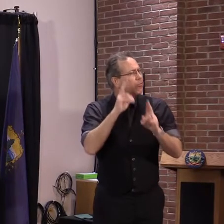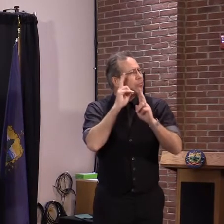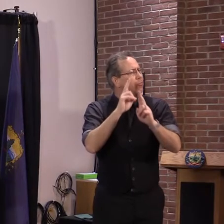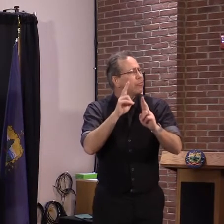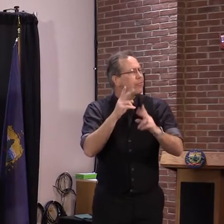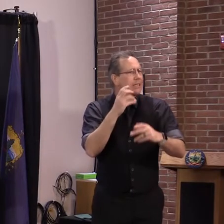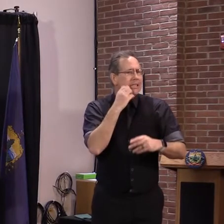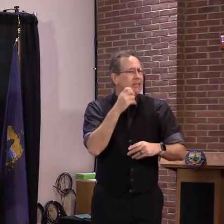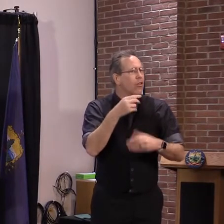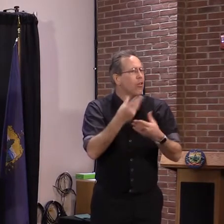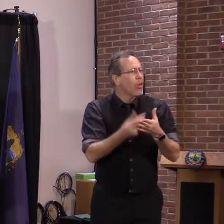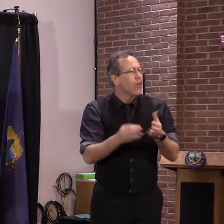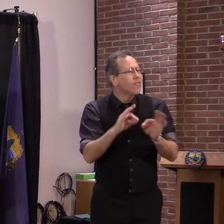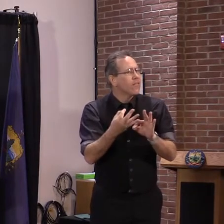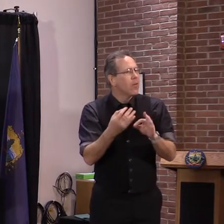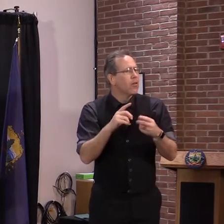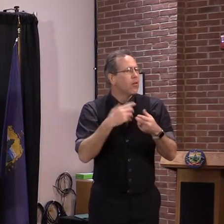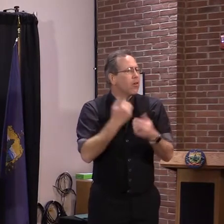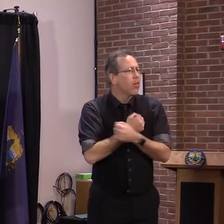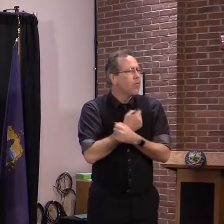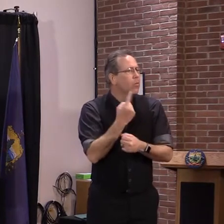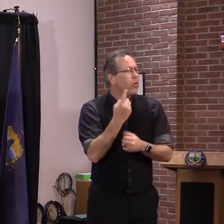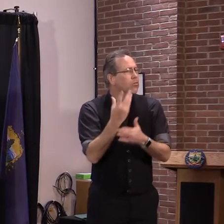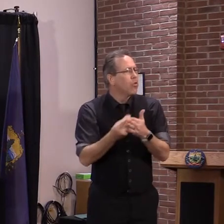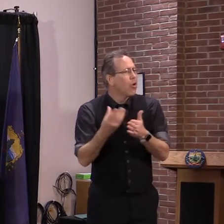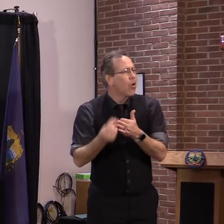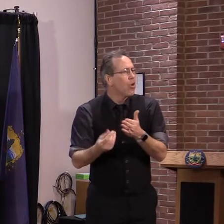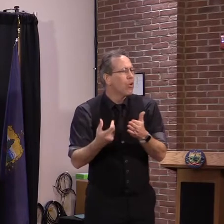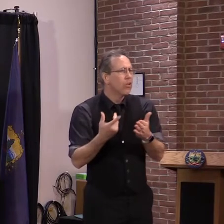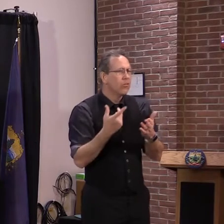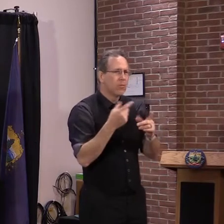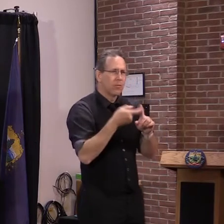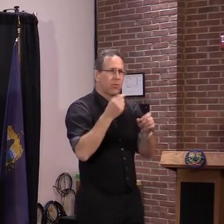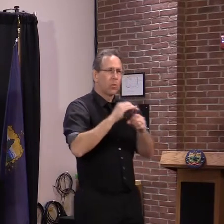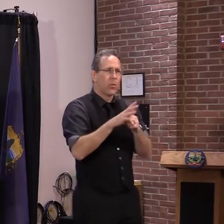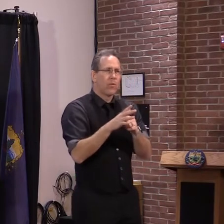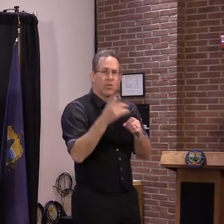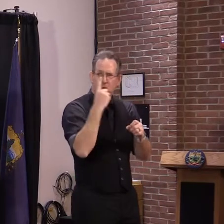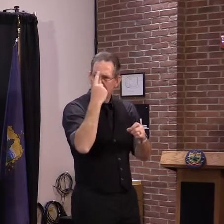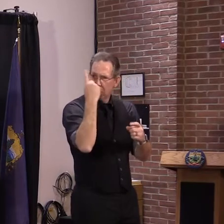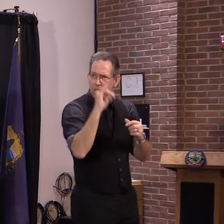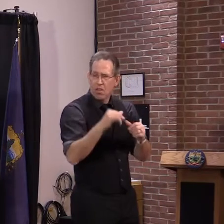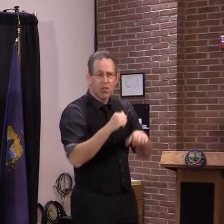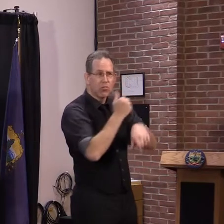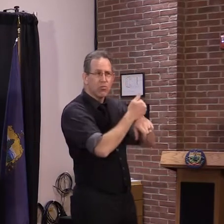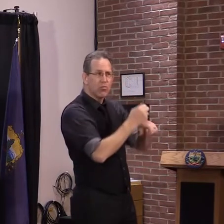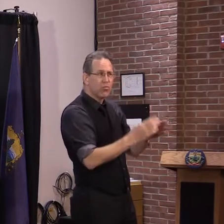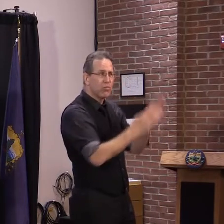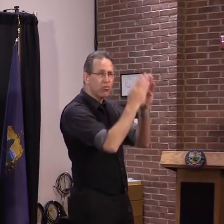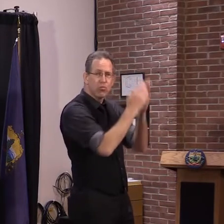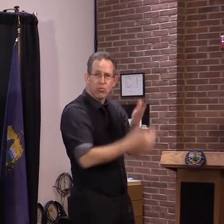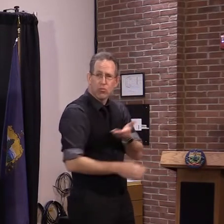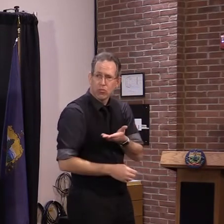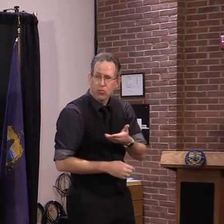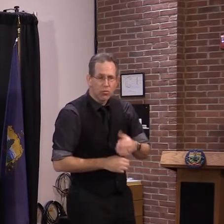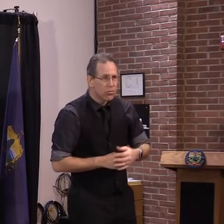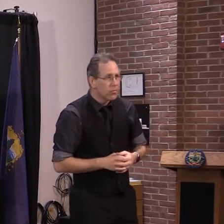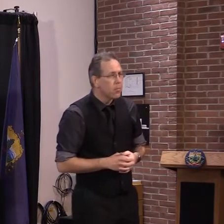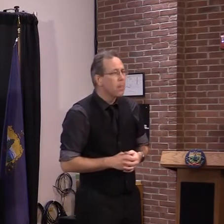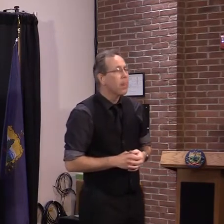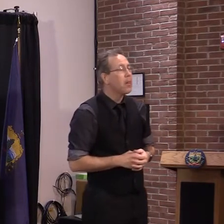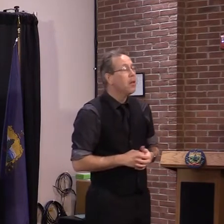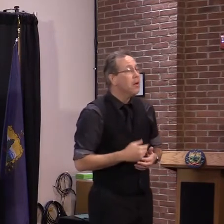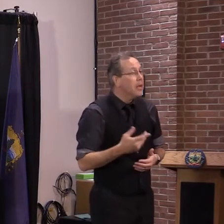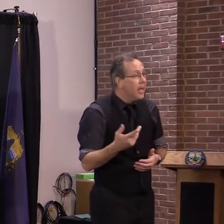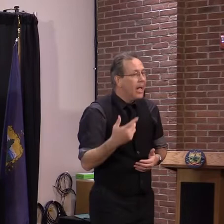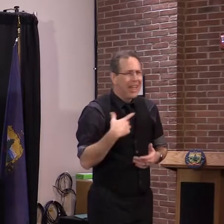thought about that? Yeah, I think it's a good thought. Obviously, we've had our head down paying attention to the task